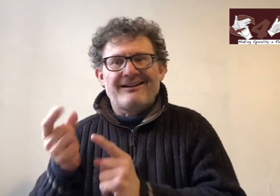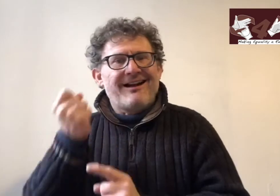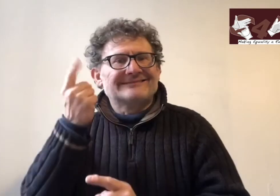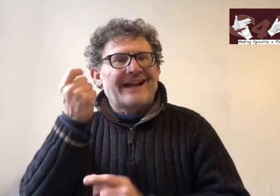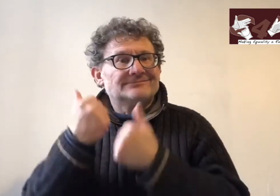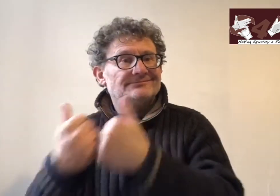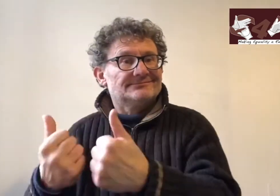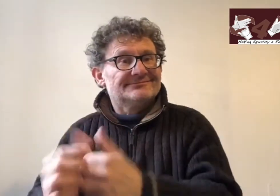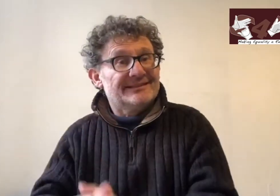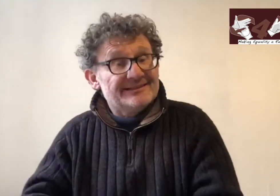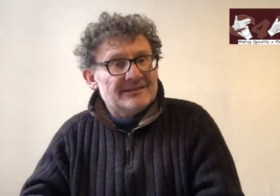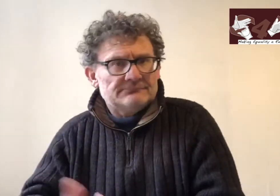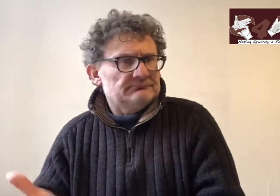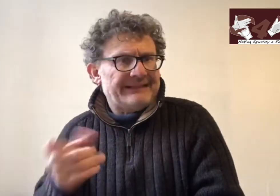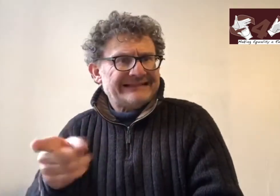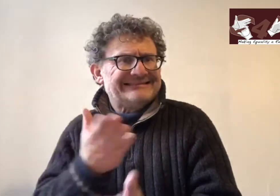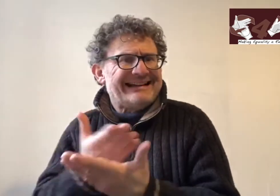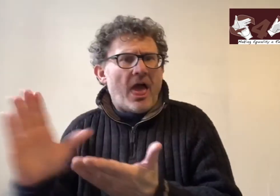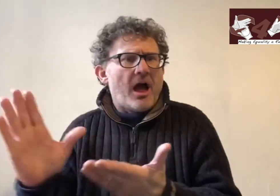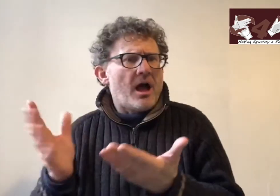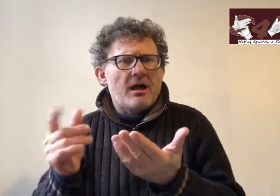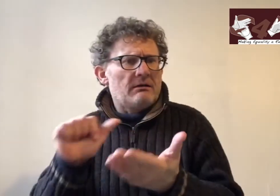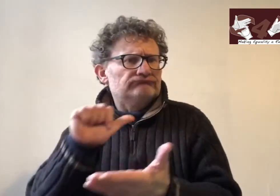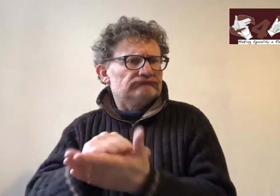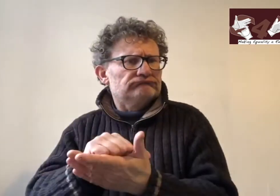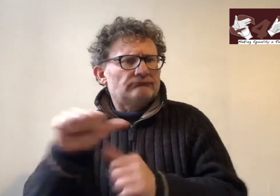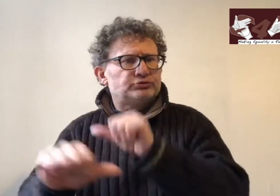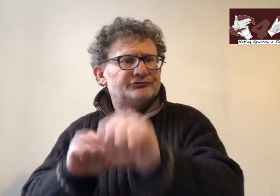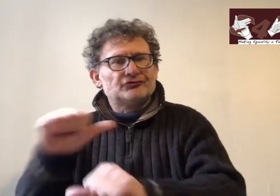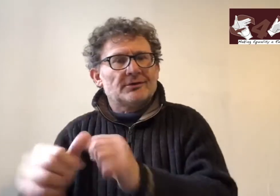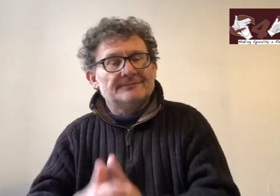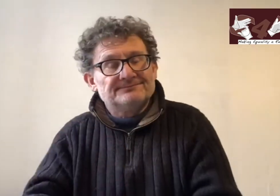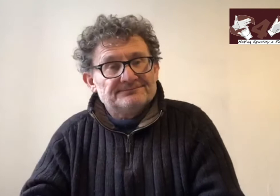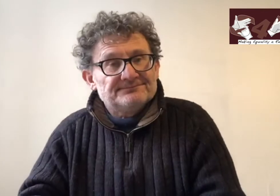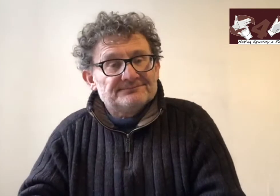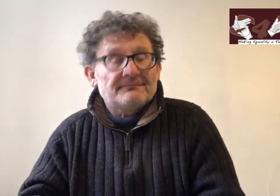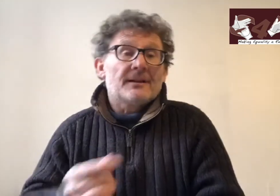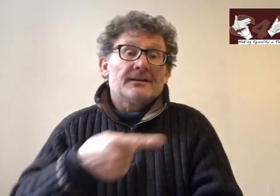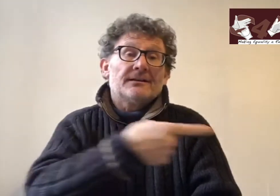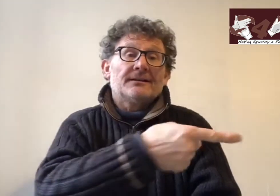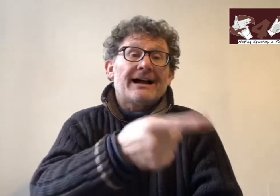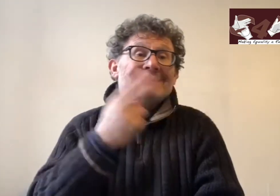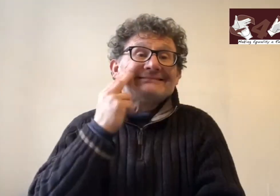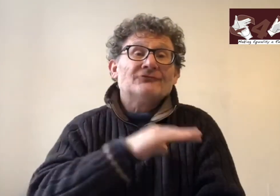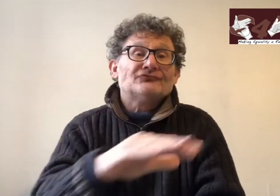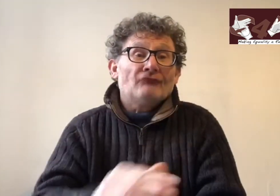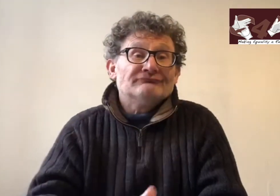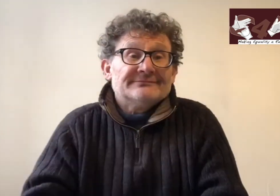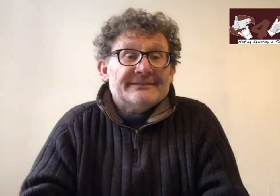that you're conversing with. That's a very natural way of using language. But for those